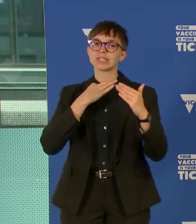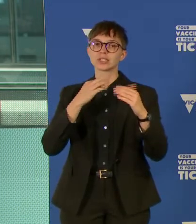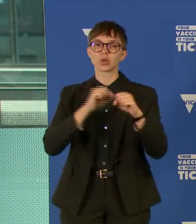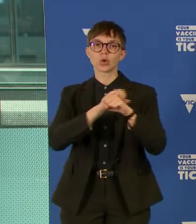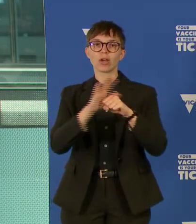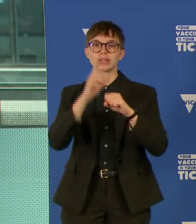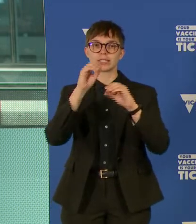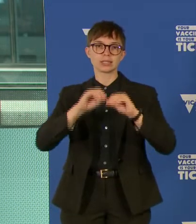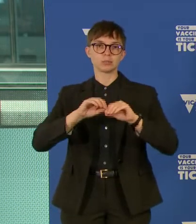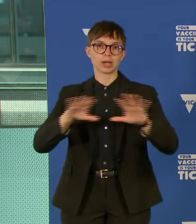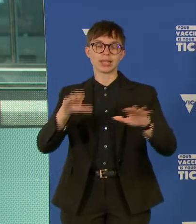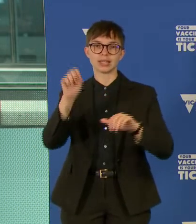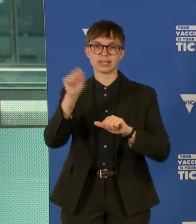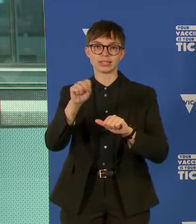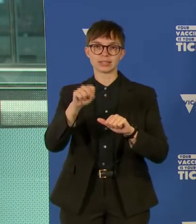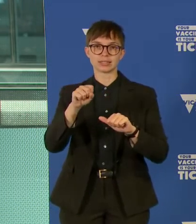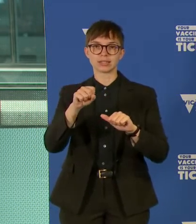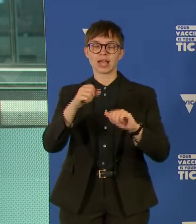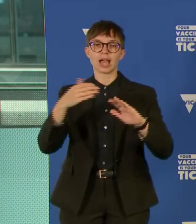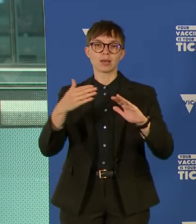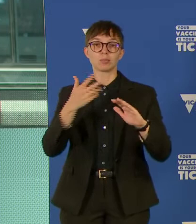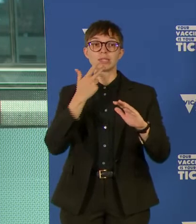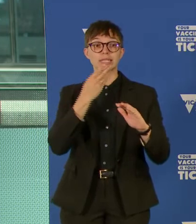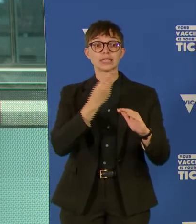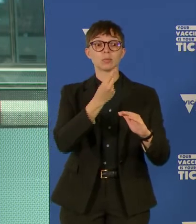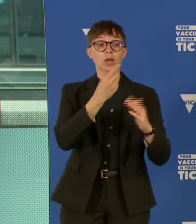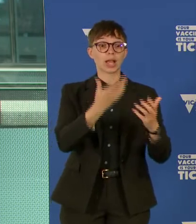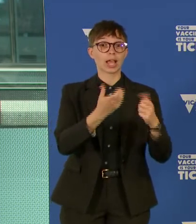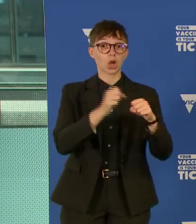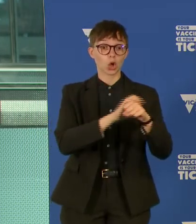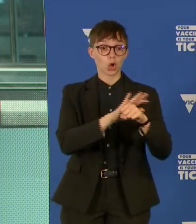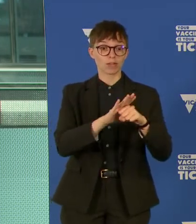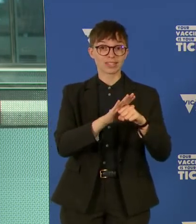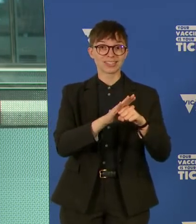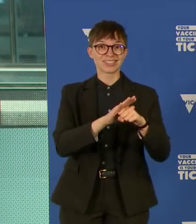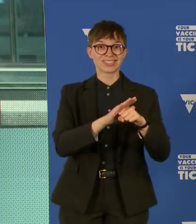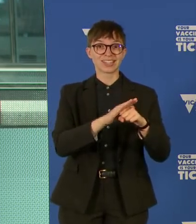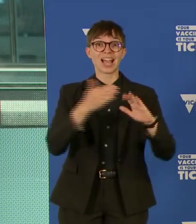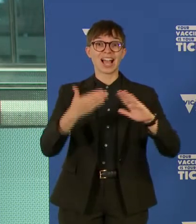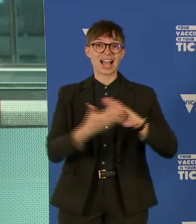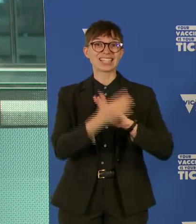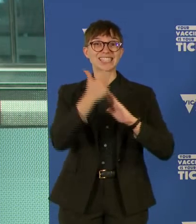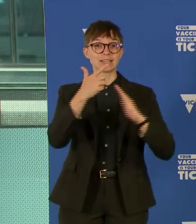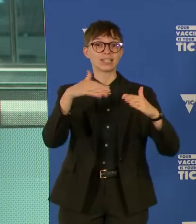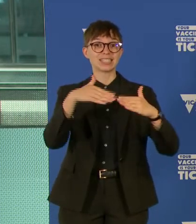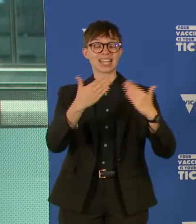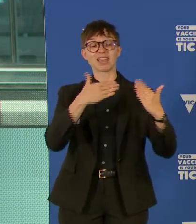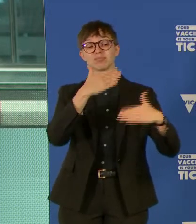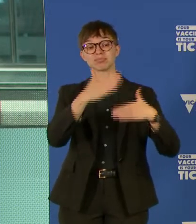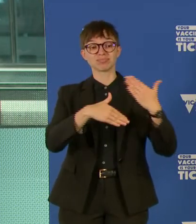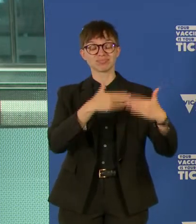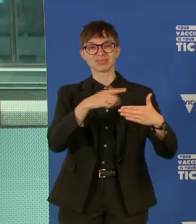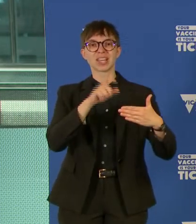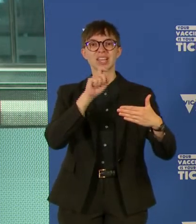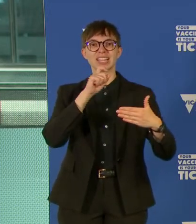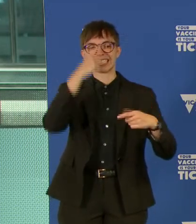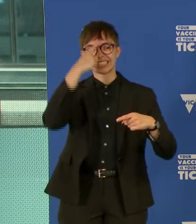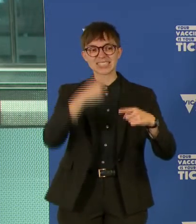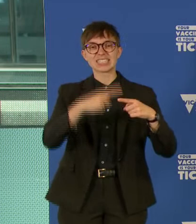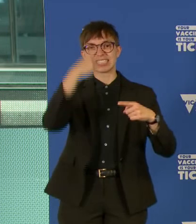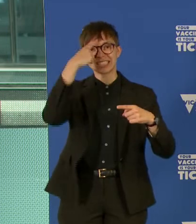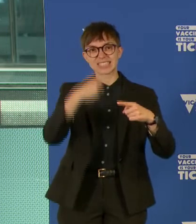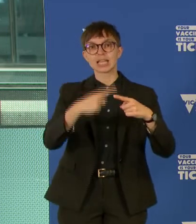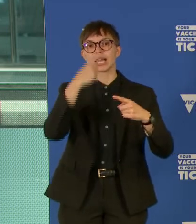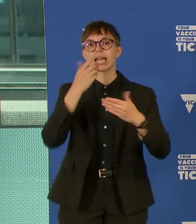the RAT tests on consecutive days, will give a much higher chance of picking you up if you're developing